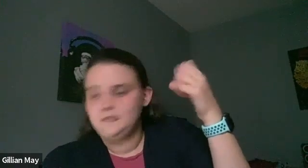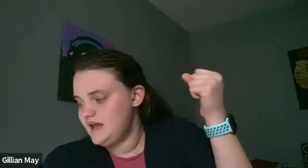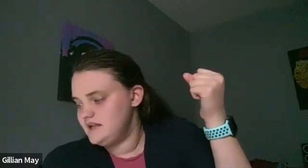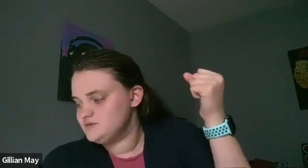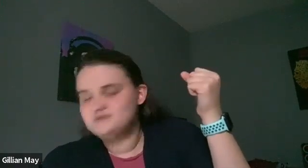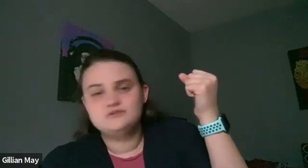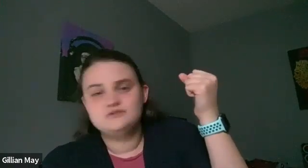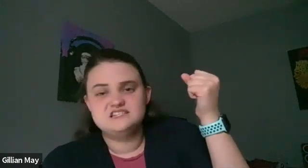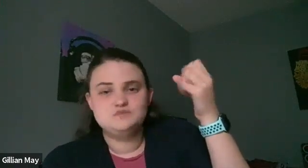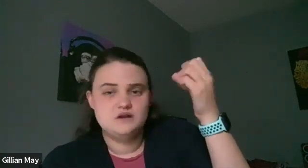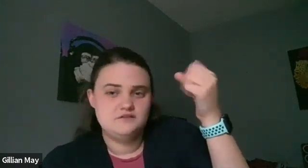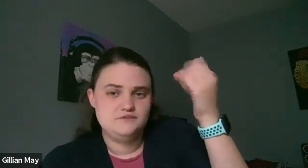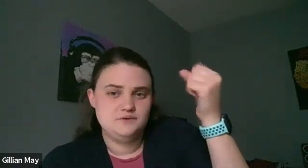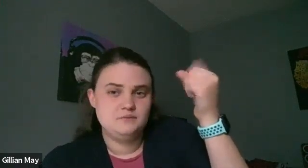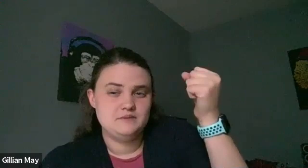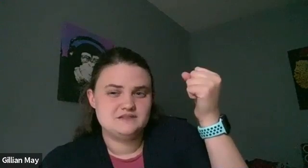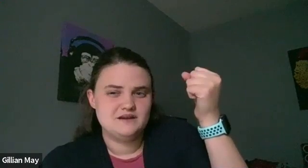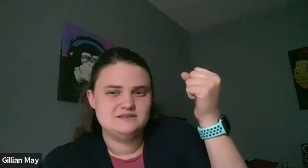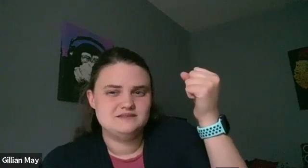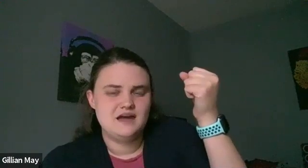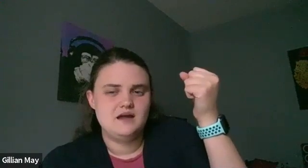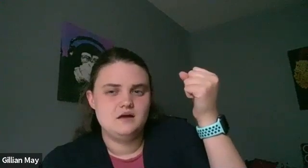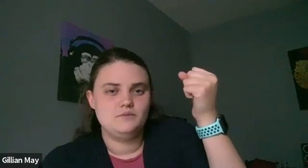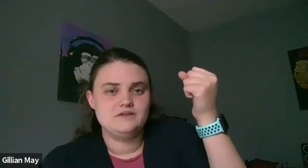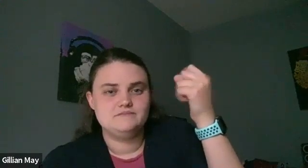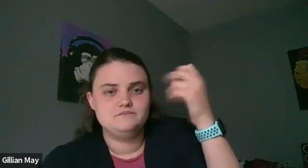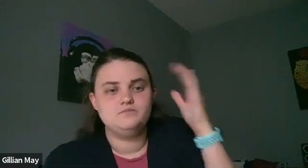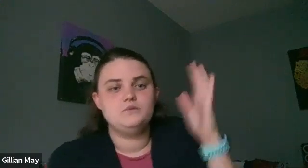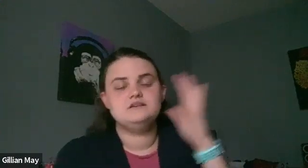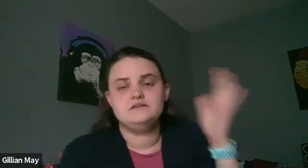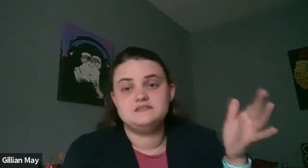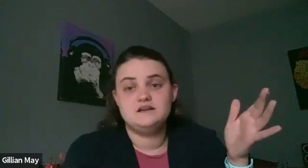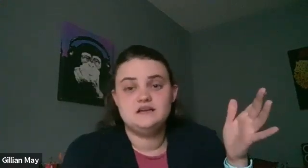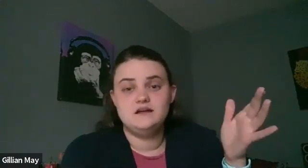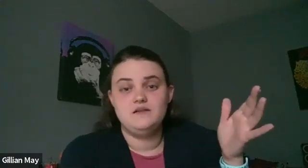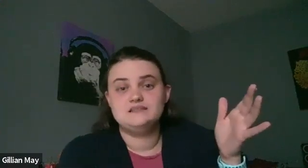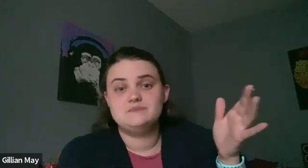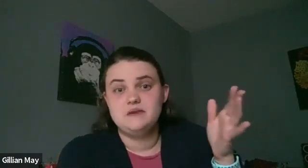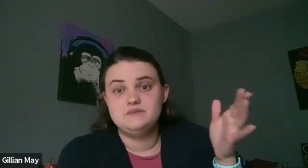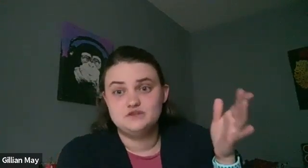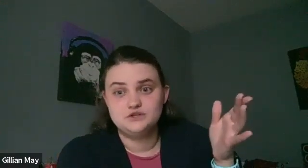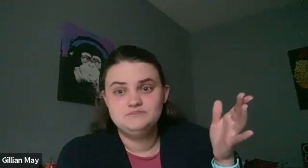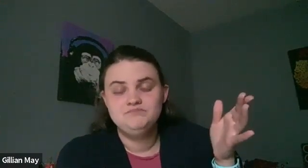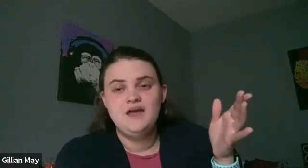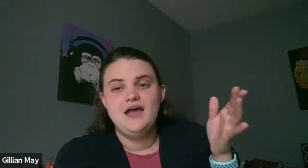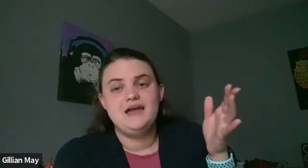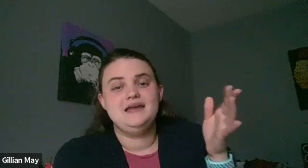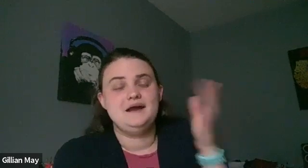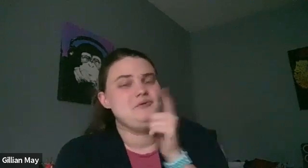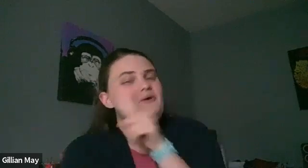And it's always cool because this is one of the few baby signs that one of the signs that a lot of times babies learn. And I will